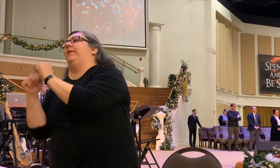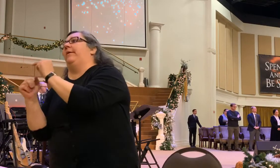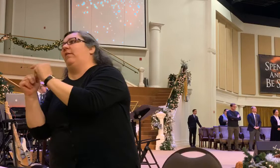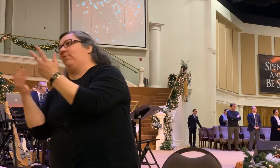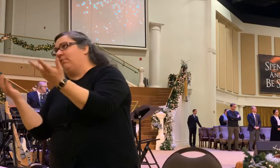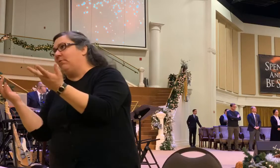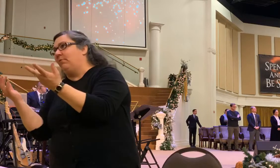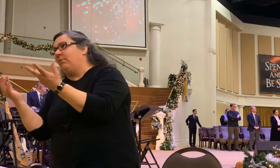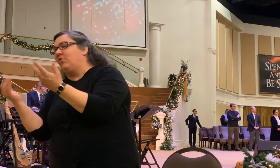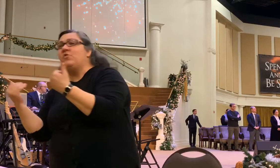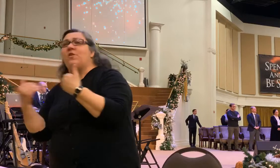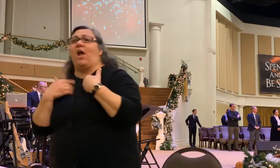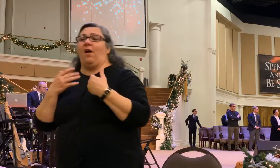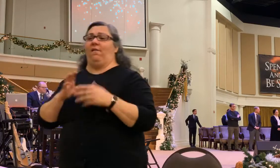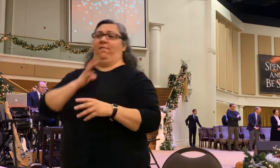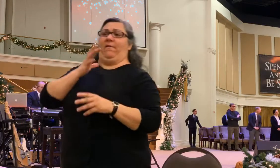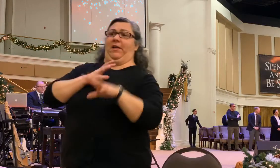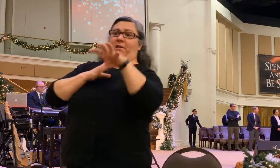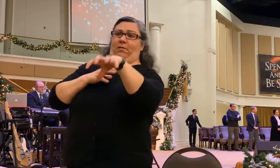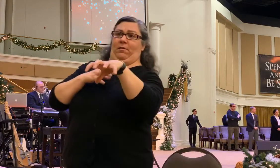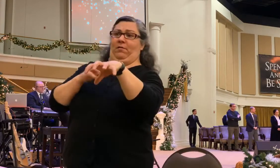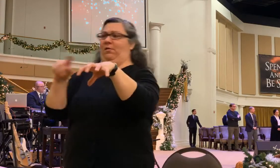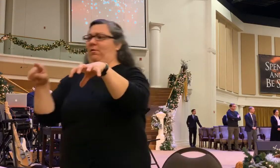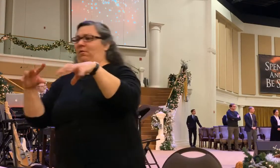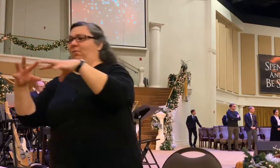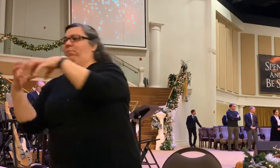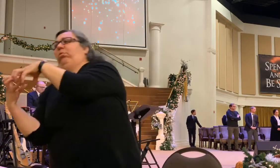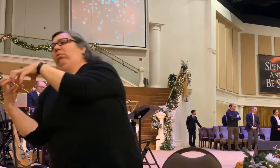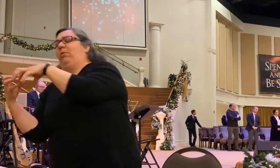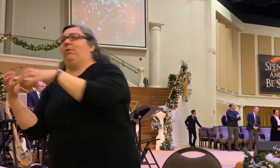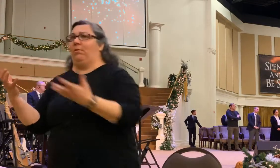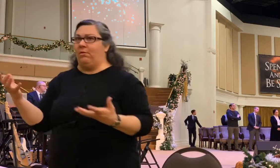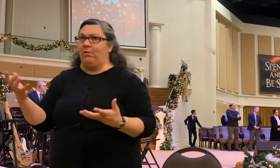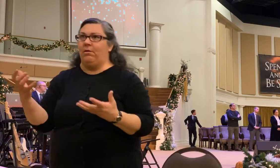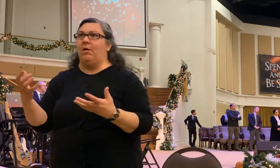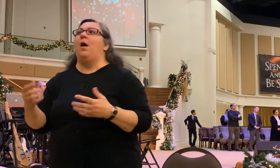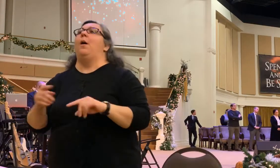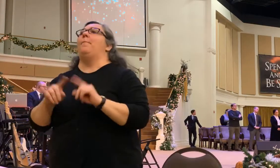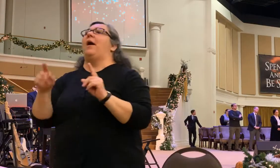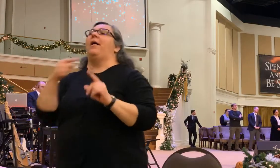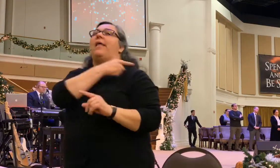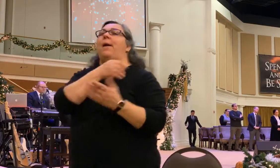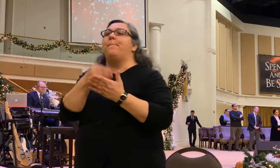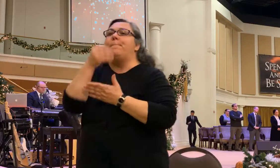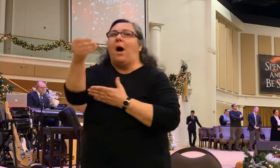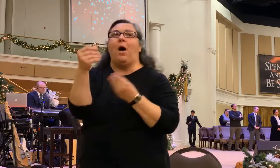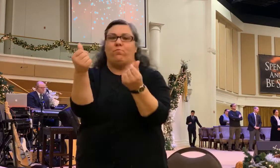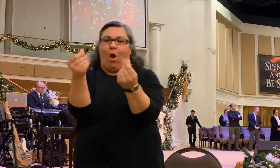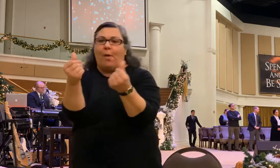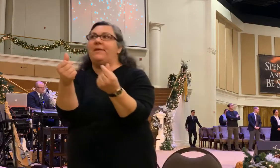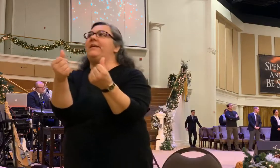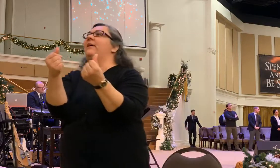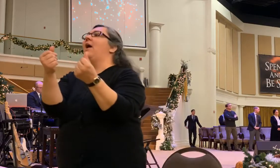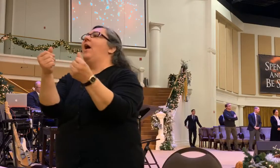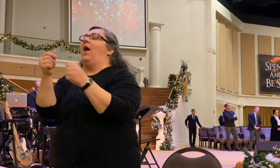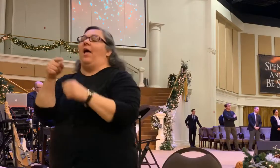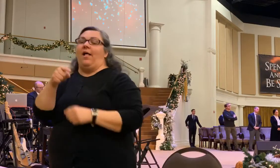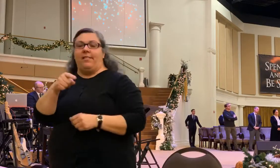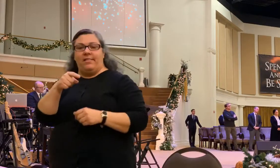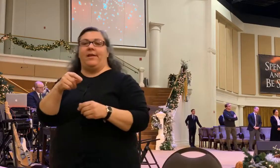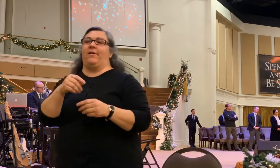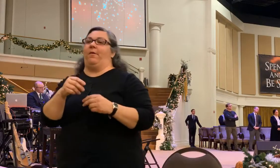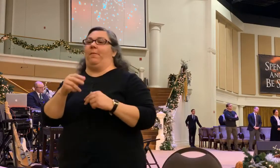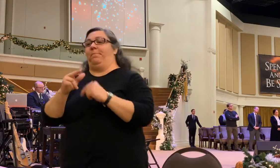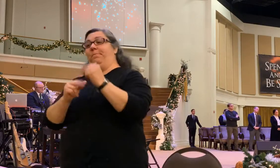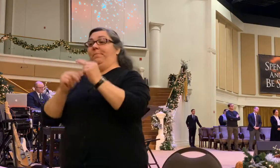come over from Guatemala, the mainland, and they have bought property and they are dominating. And right next to it is